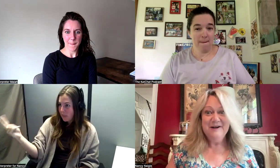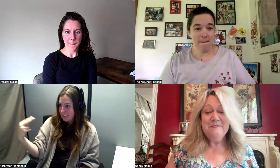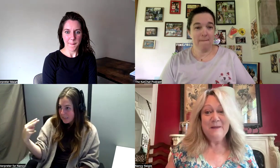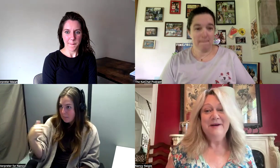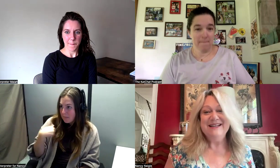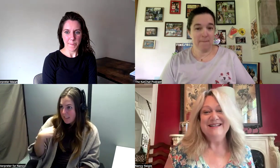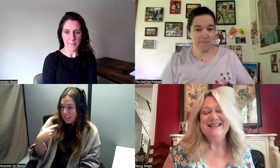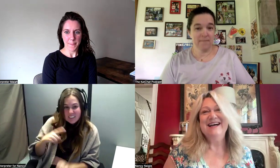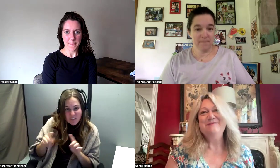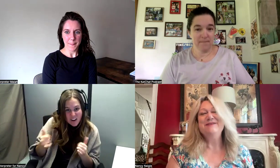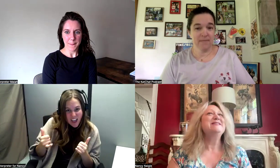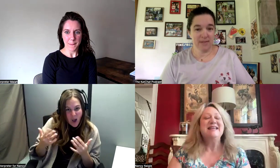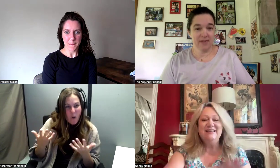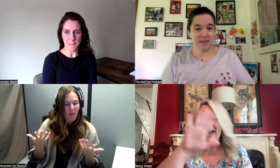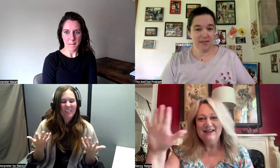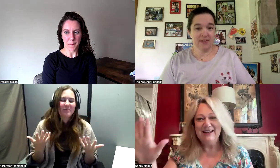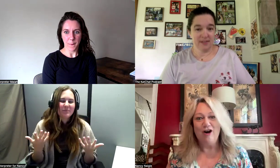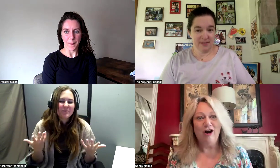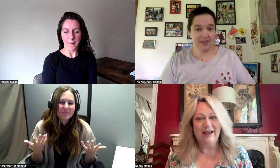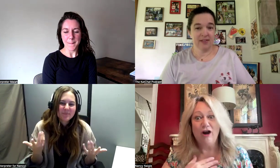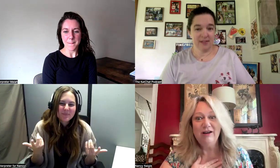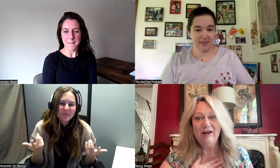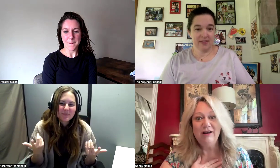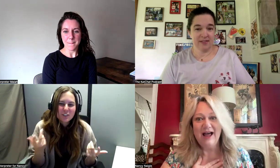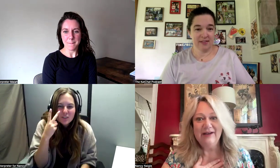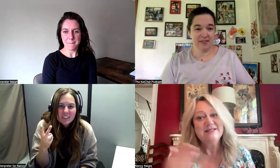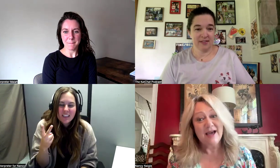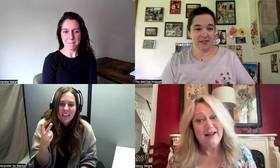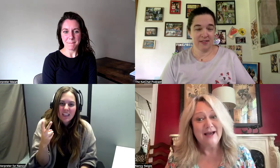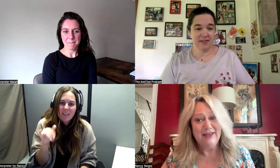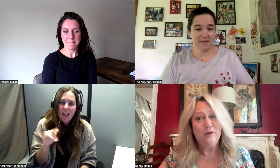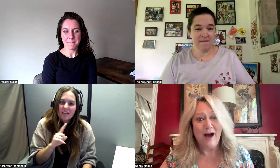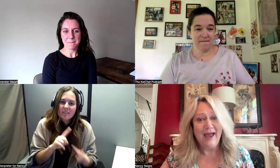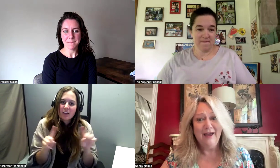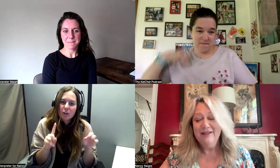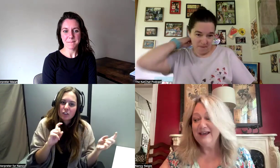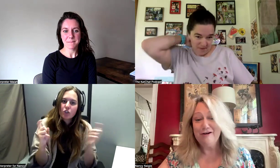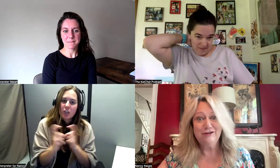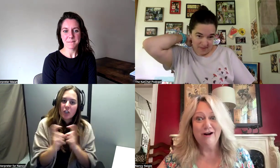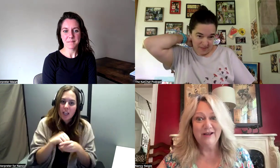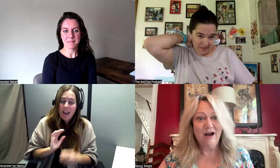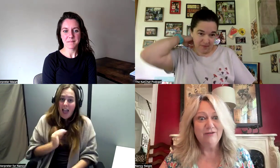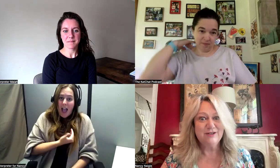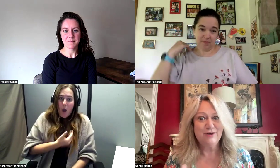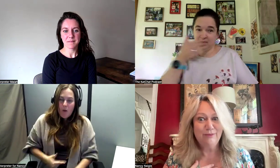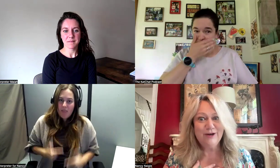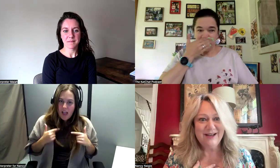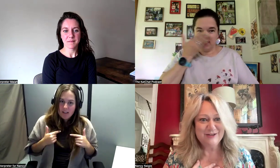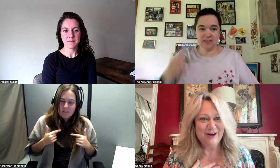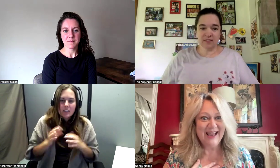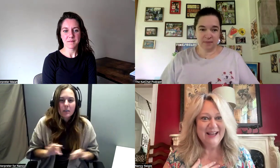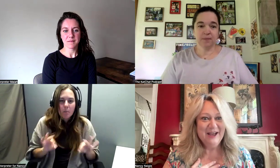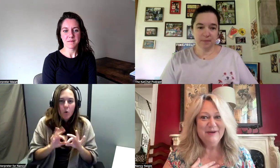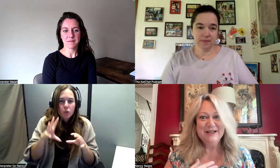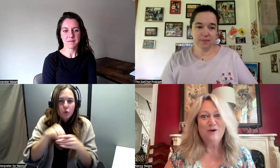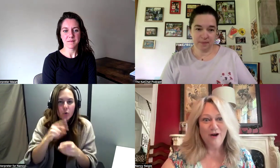know. But seeing that arc in our lives, it's kind of like, I think, why the character arc in novels is so important to us,